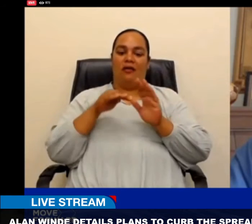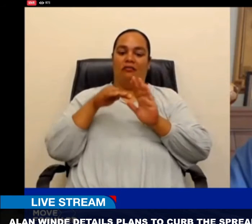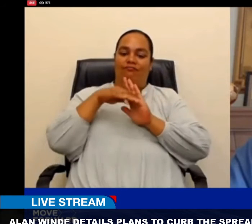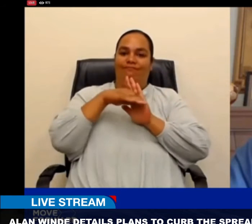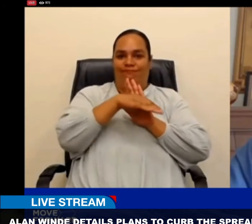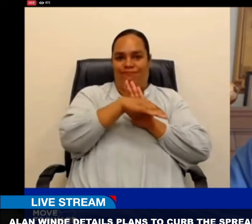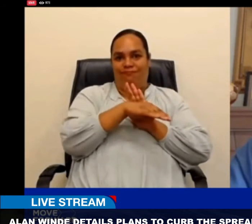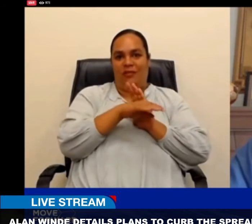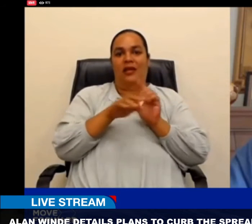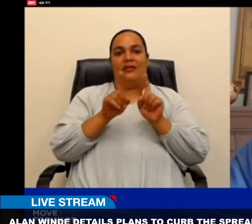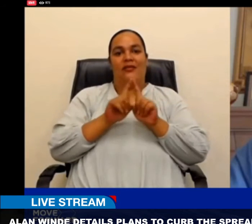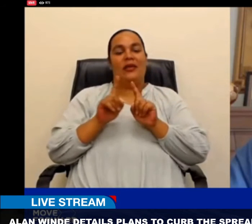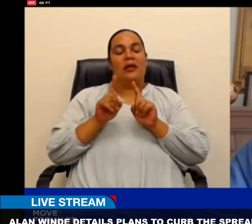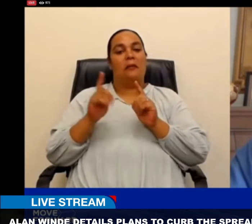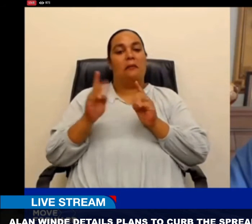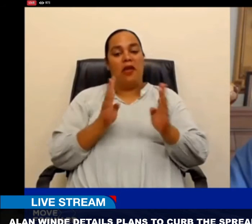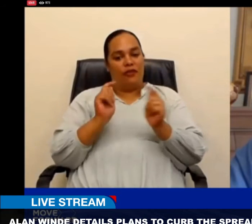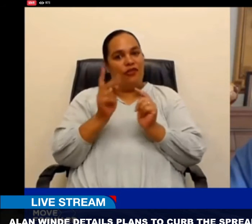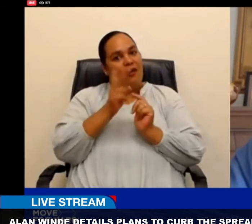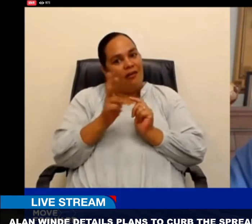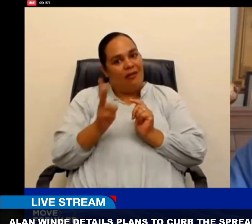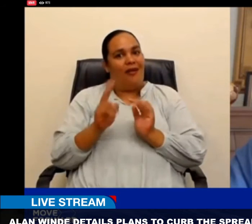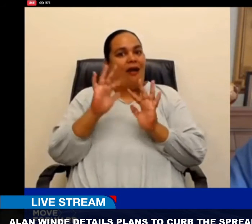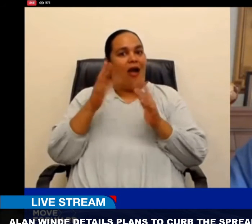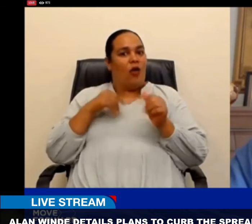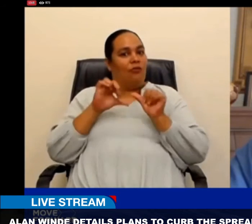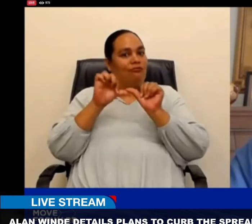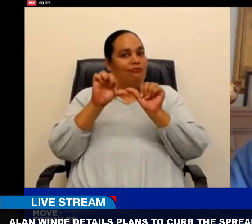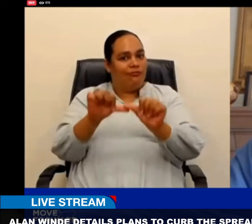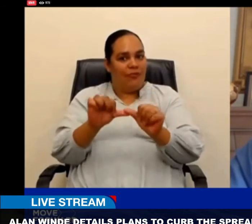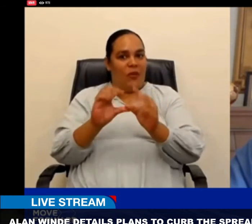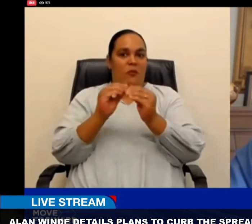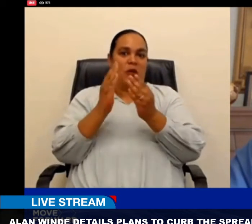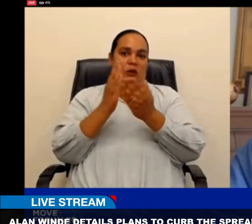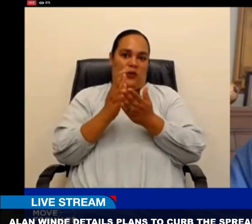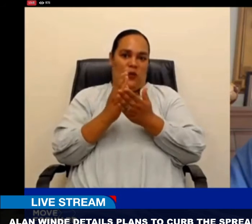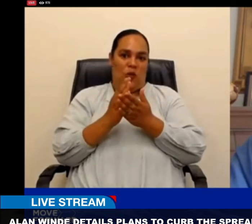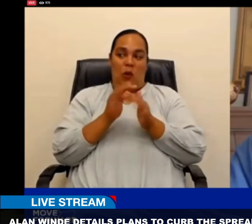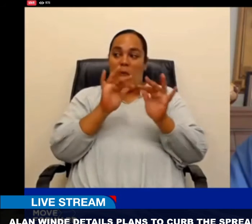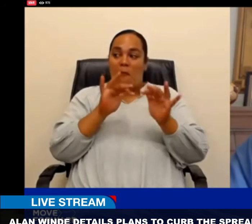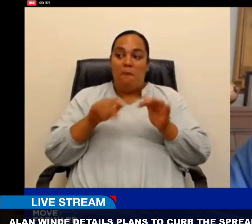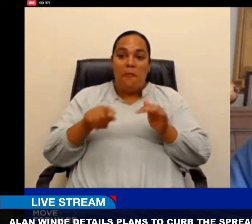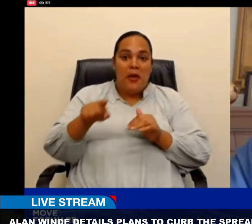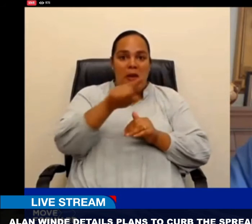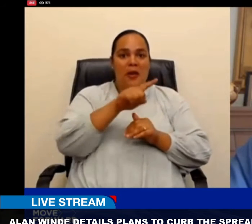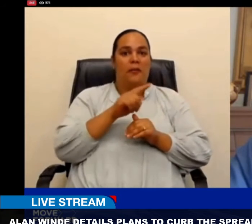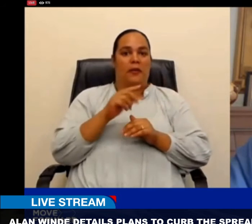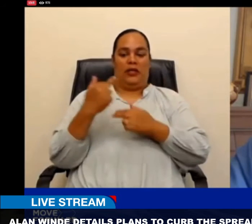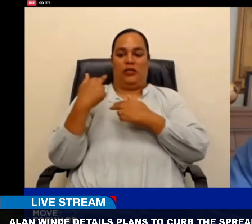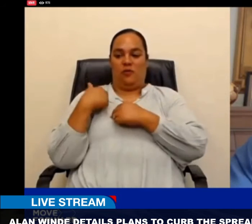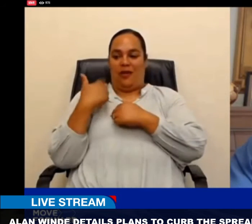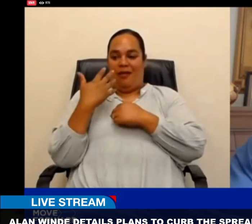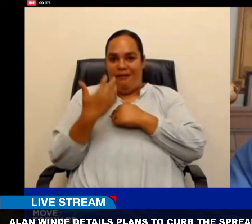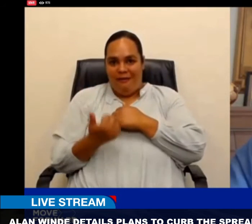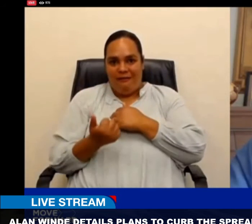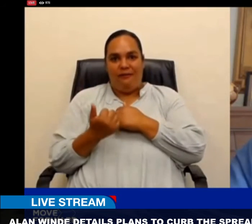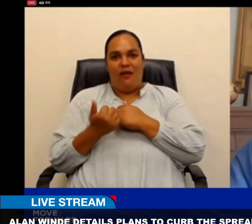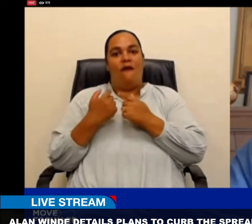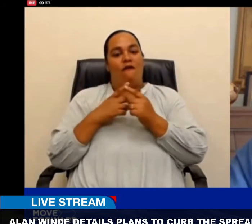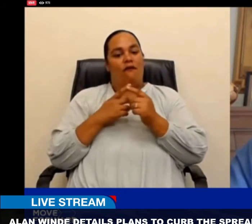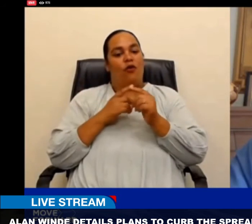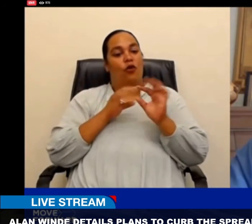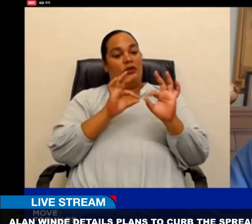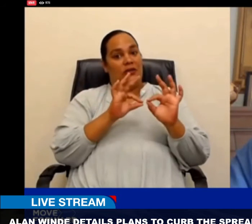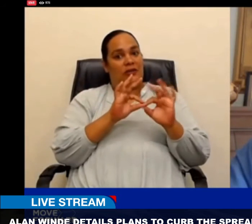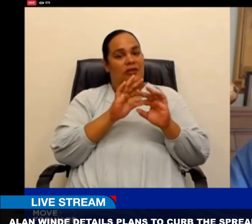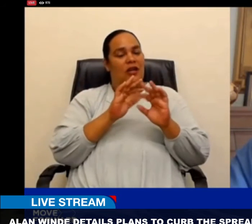of course, behavioral change again. How do we continue to make sure that the people who have the responsibility to follow the basic rules,